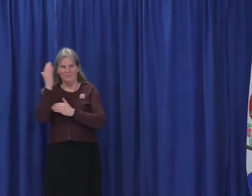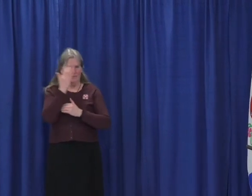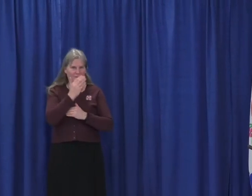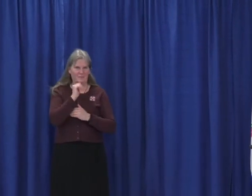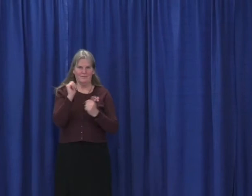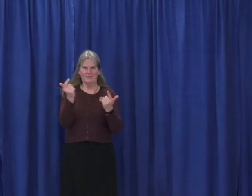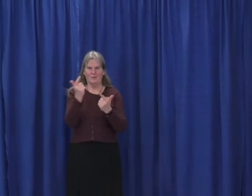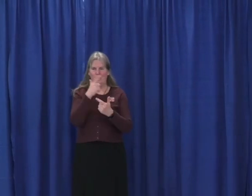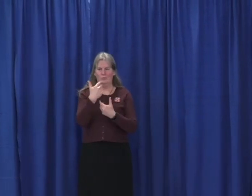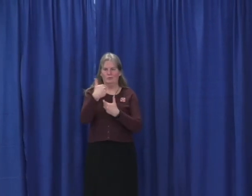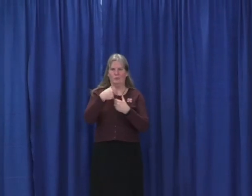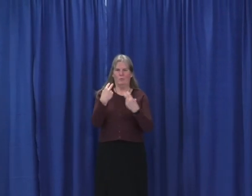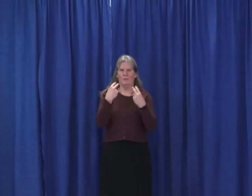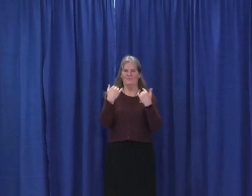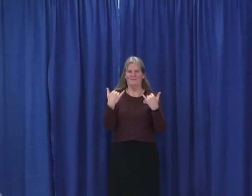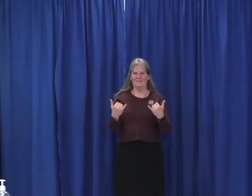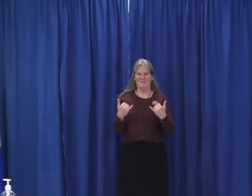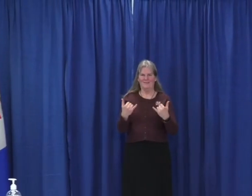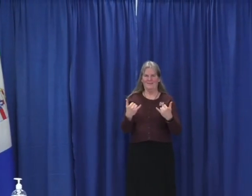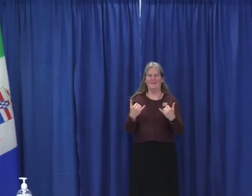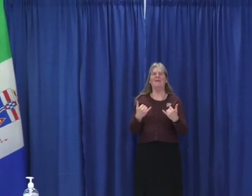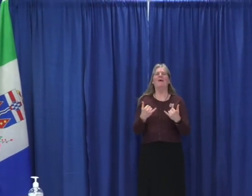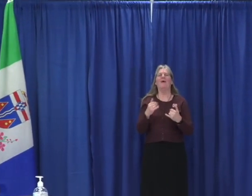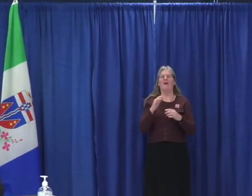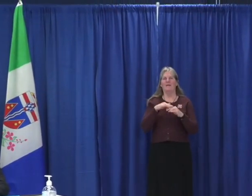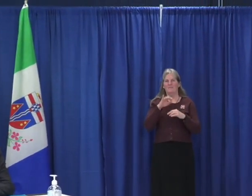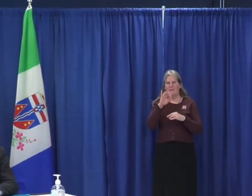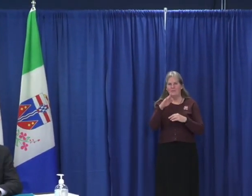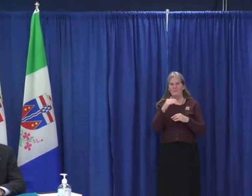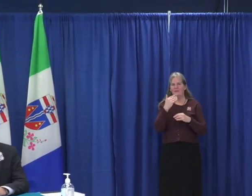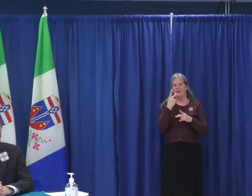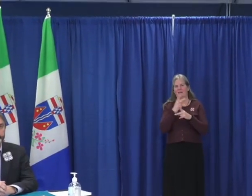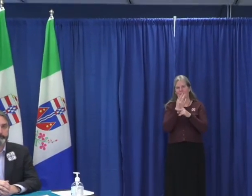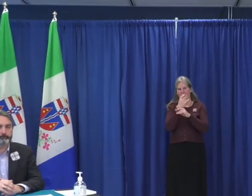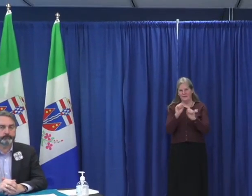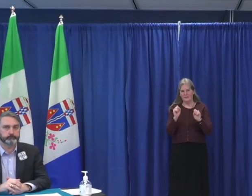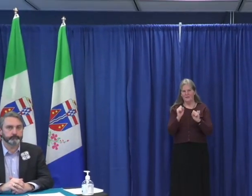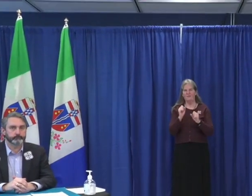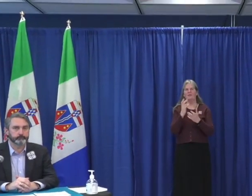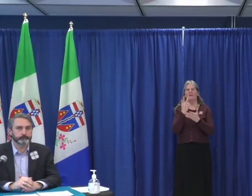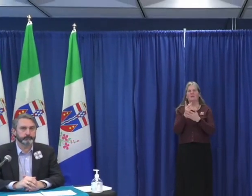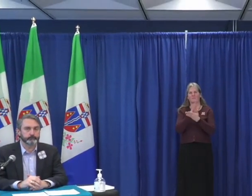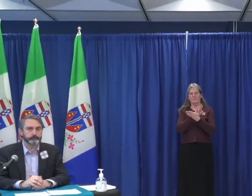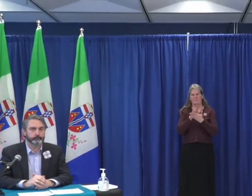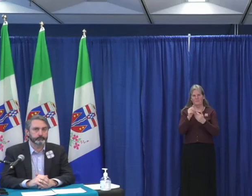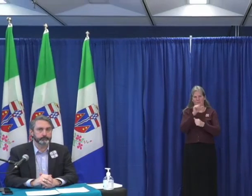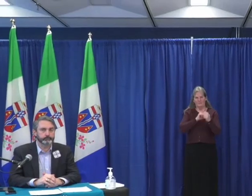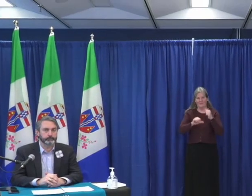everyone who joined us on the line and live over Facebook. Stay safe and stay kind, everyone.